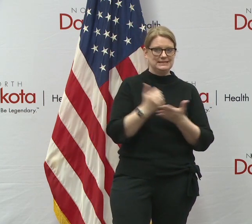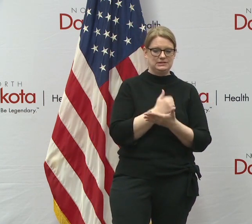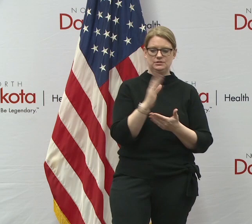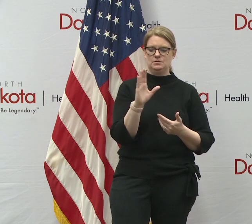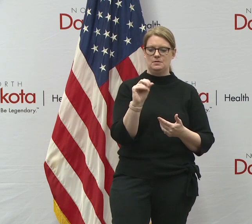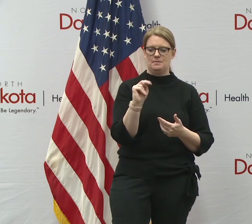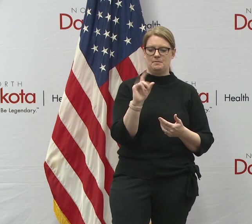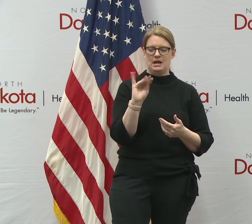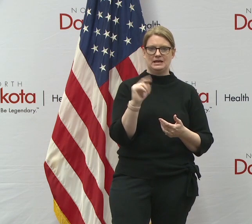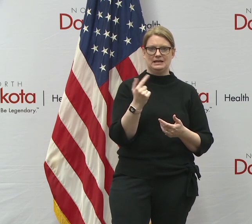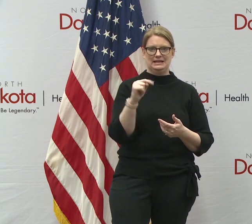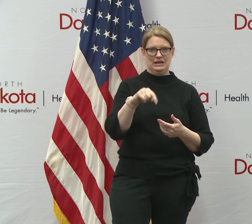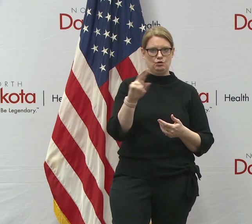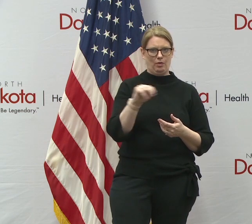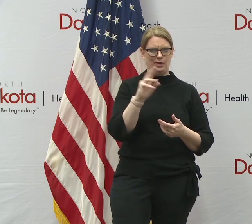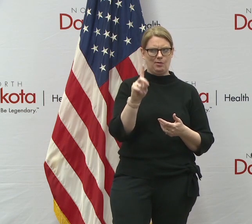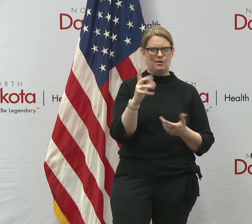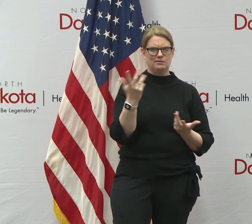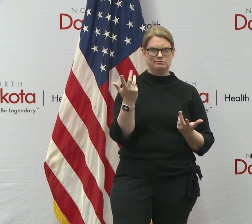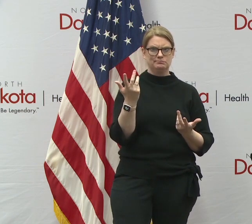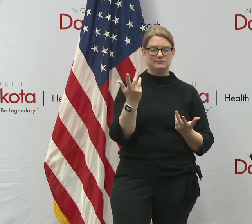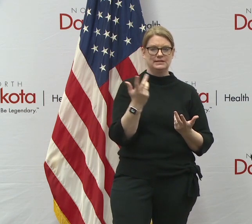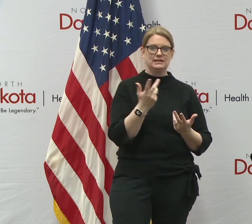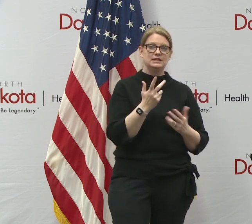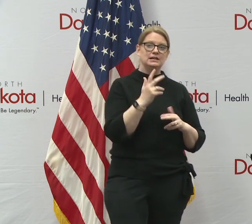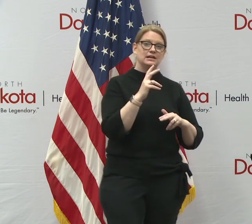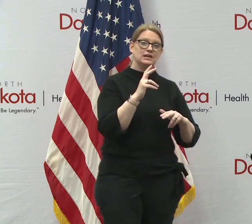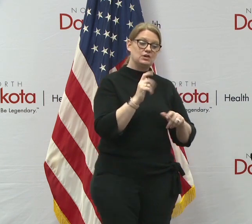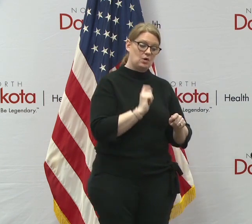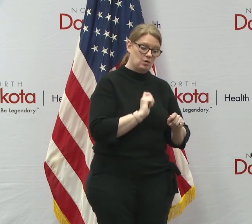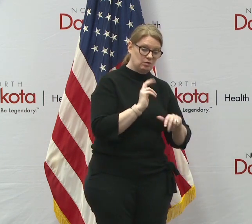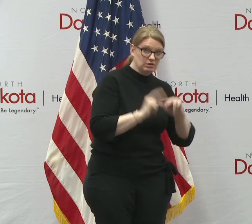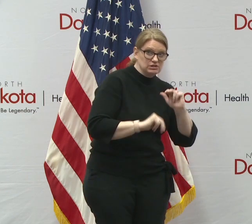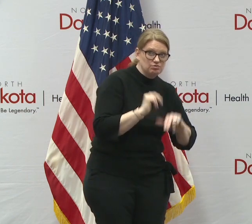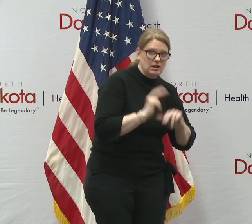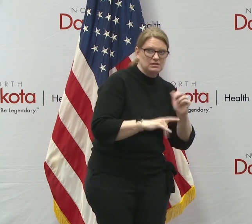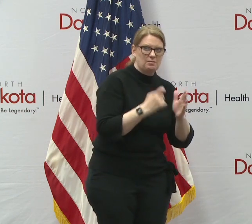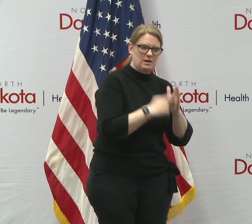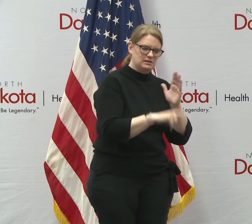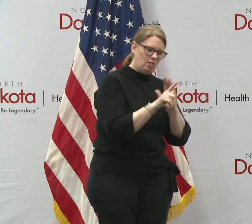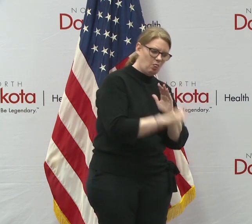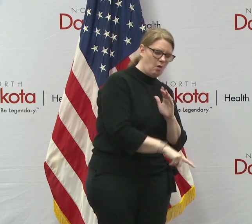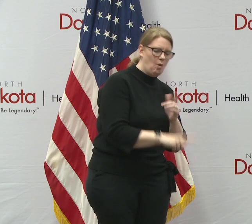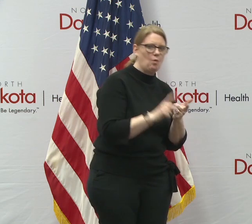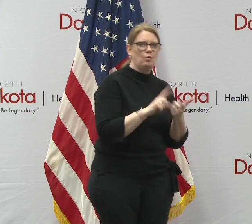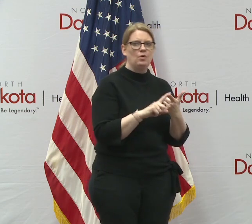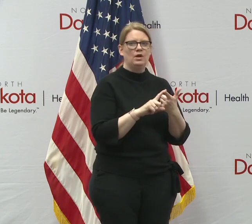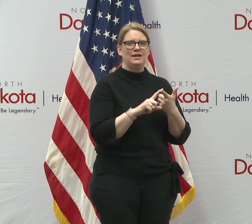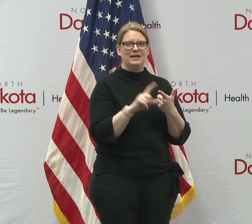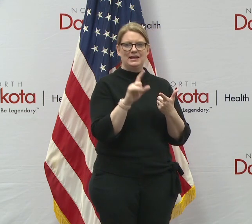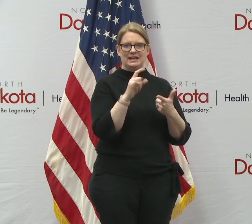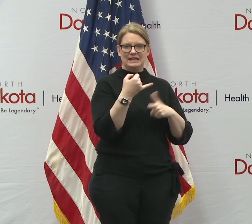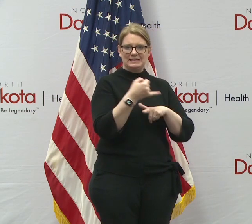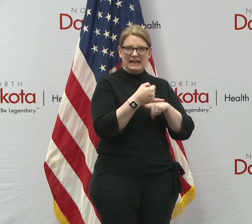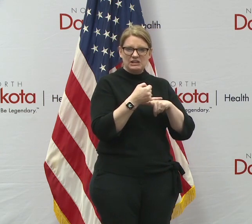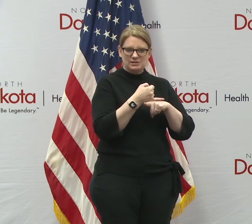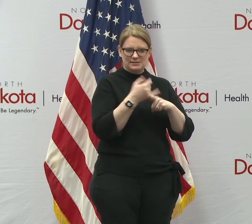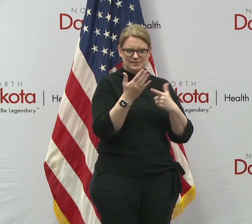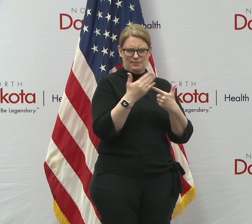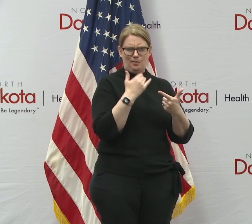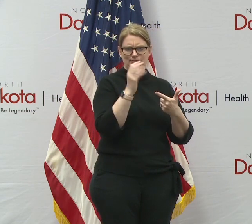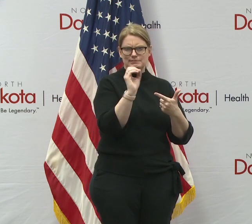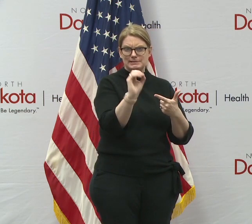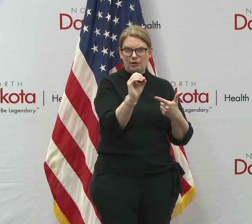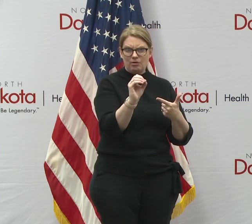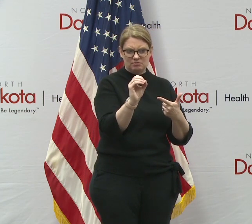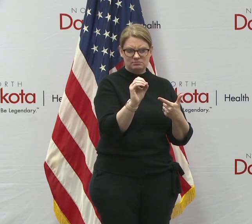in the state of North Dakota, and you do it when construction prices are low and interest rates are near zero. I mean, this would be the